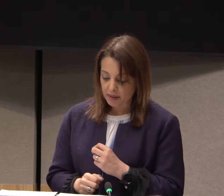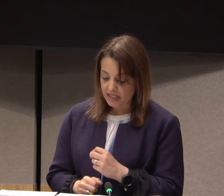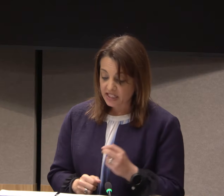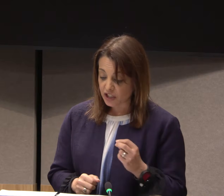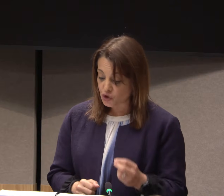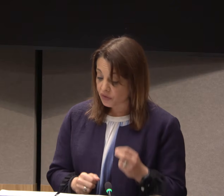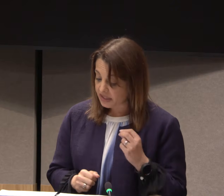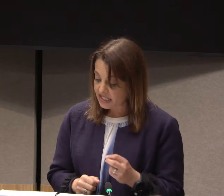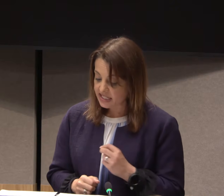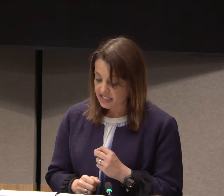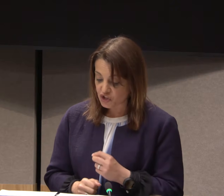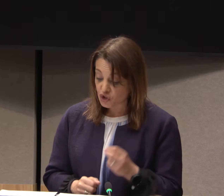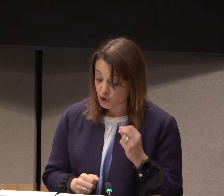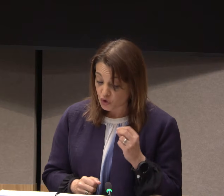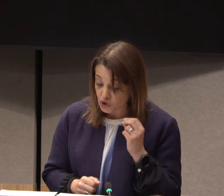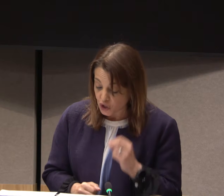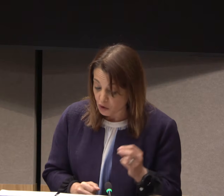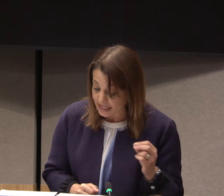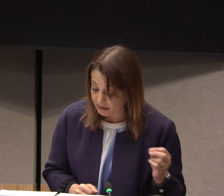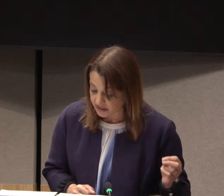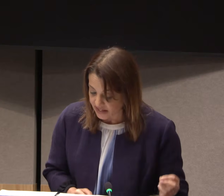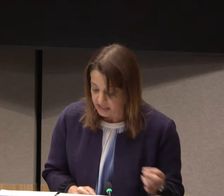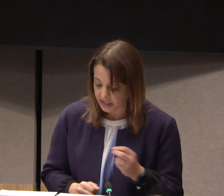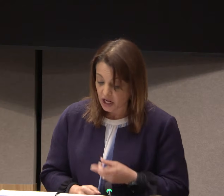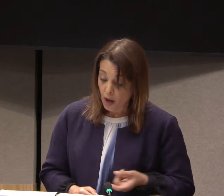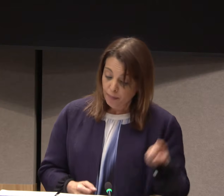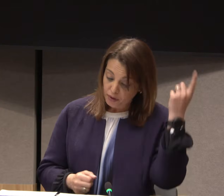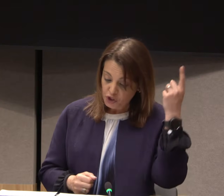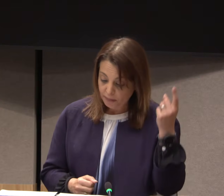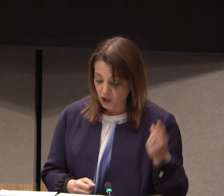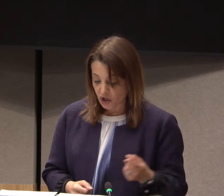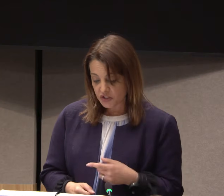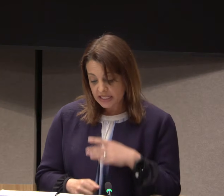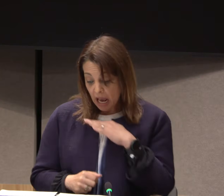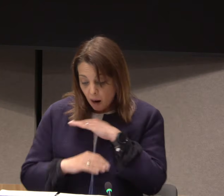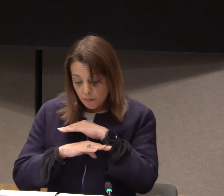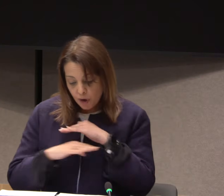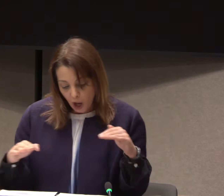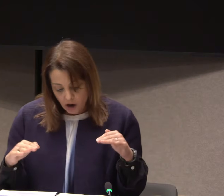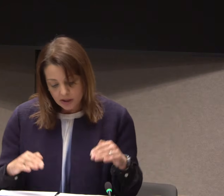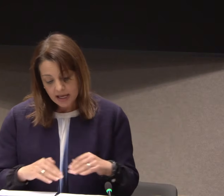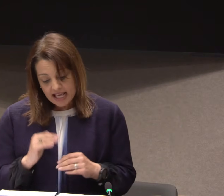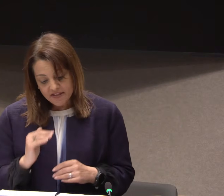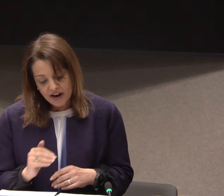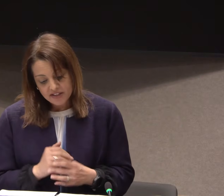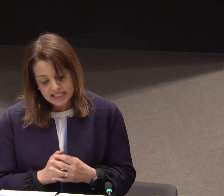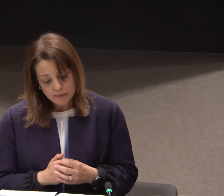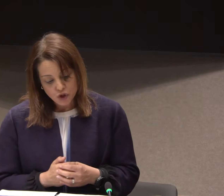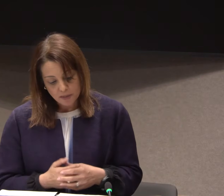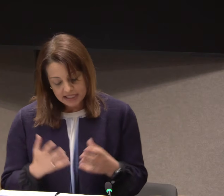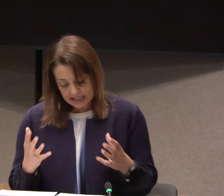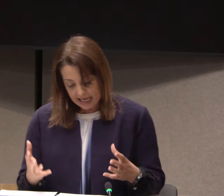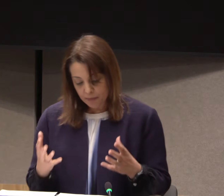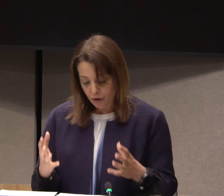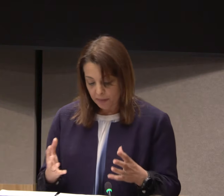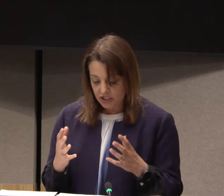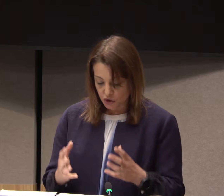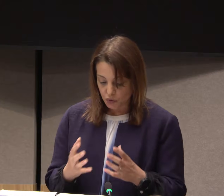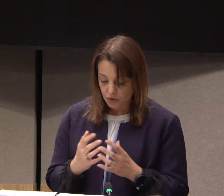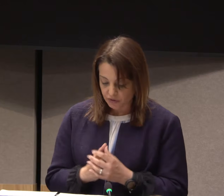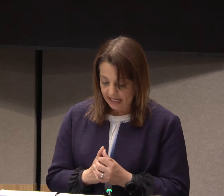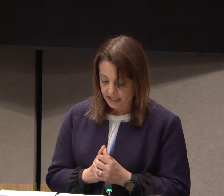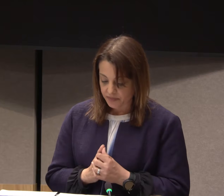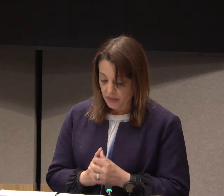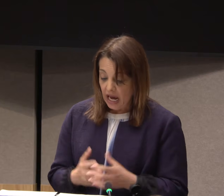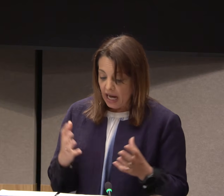the Cabinet Minister ensure that these decisions don't slow down investment, push up costs and block the very same jobs that they promised